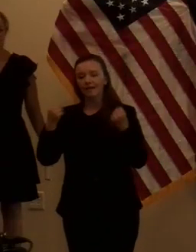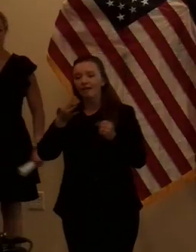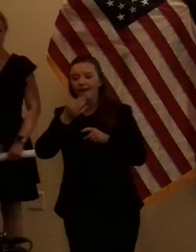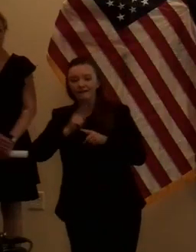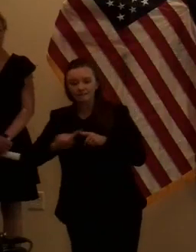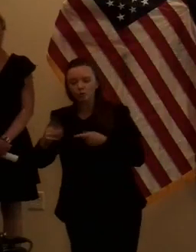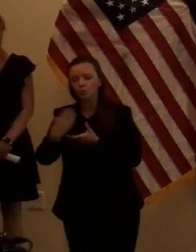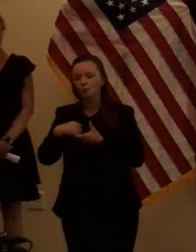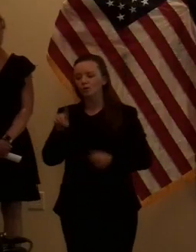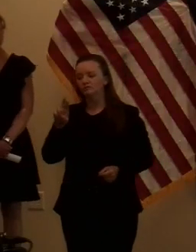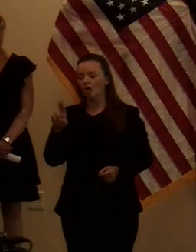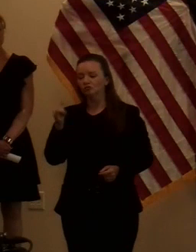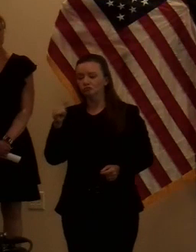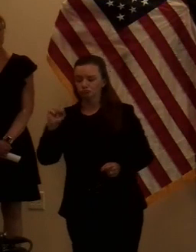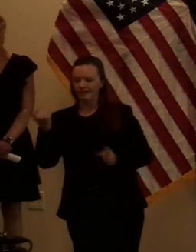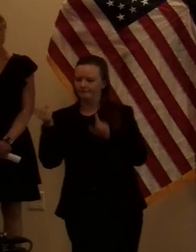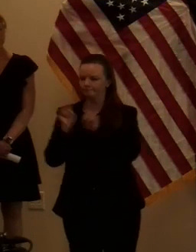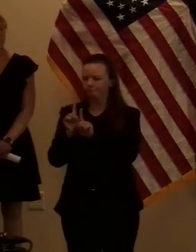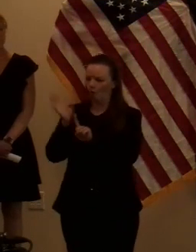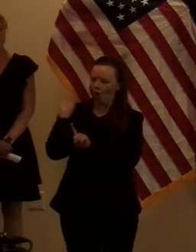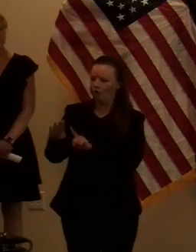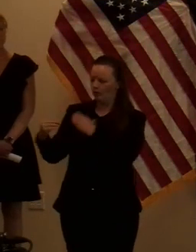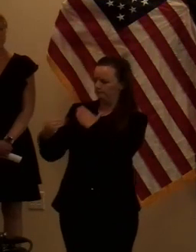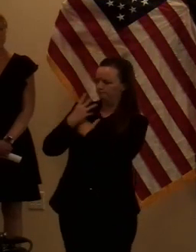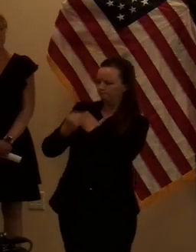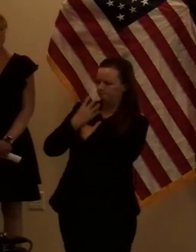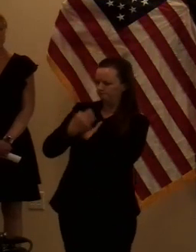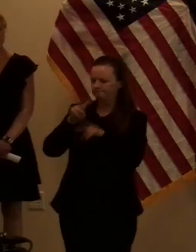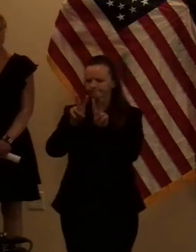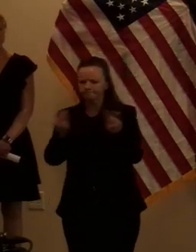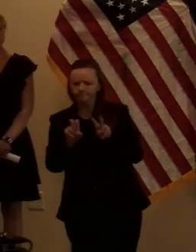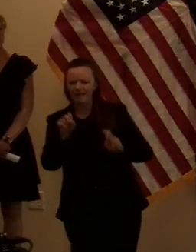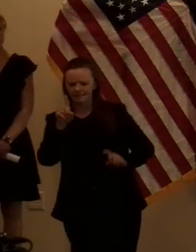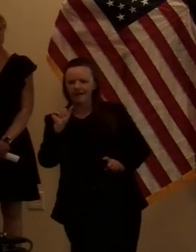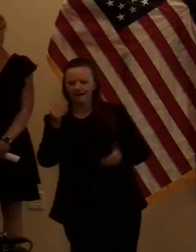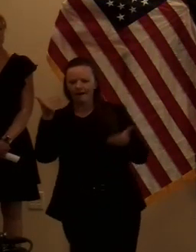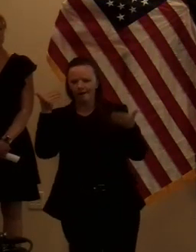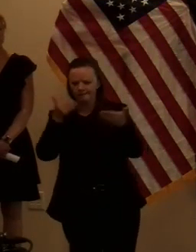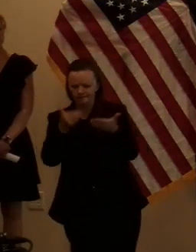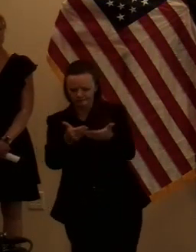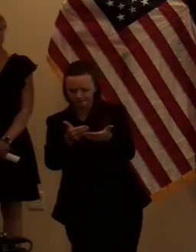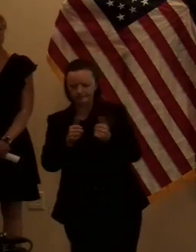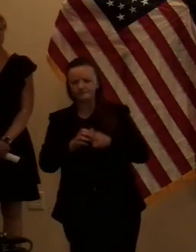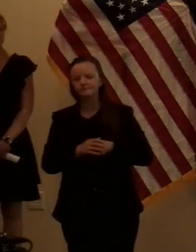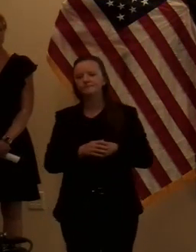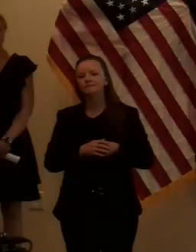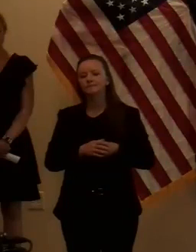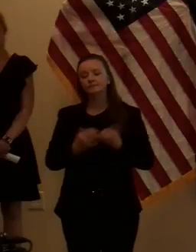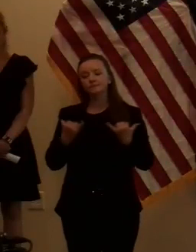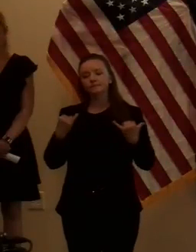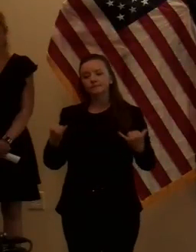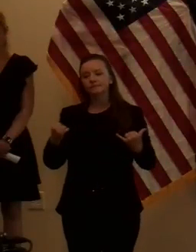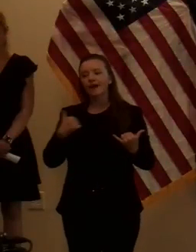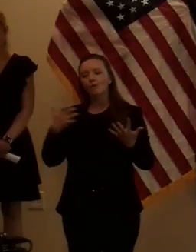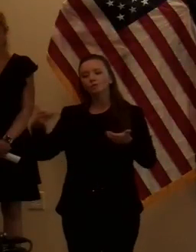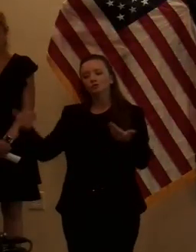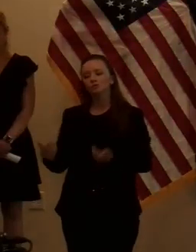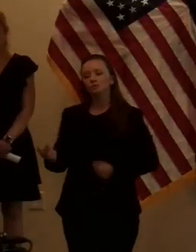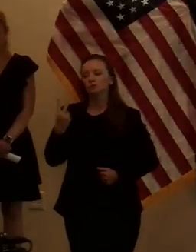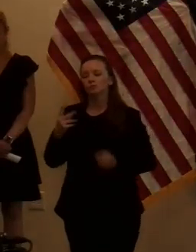Dr. Christ at my right hand and watching the data as we approach that date. At this time, I want to introduce